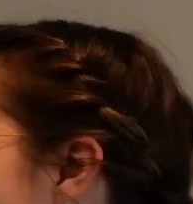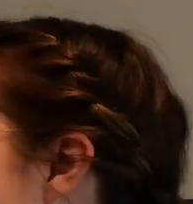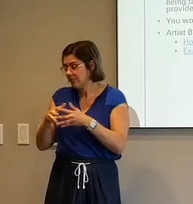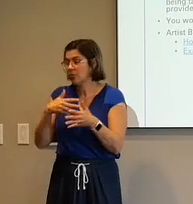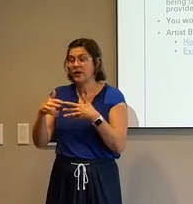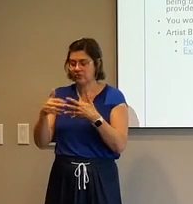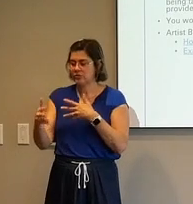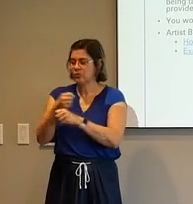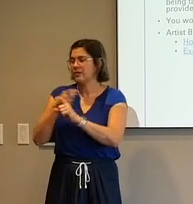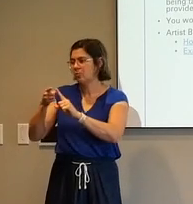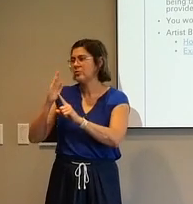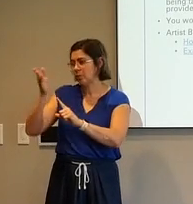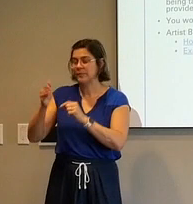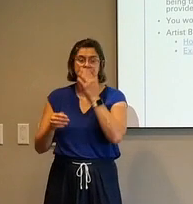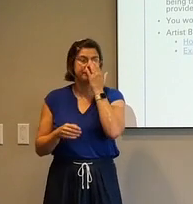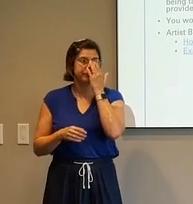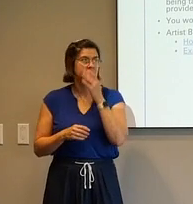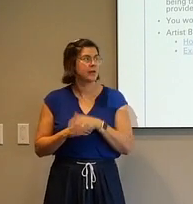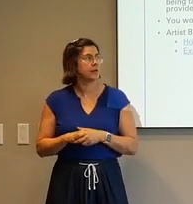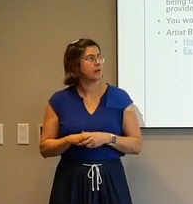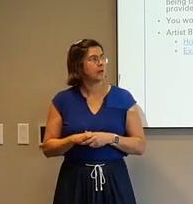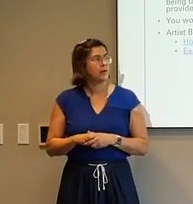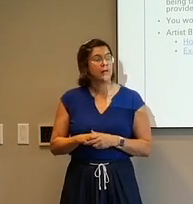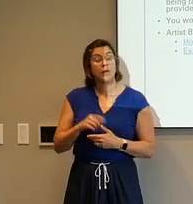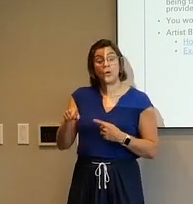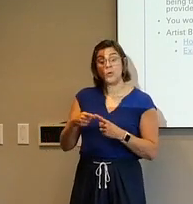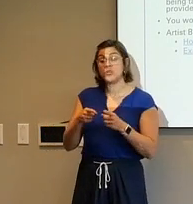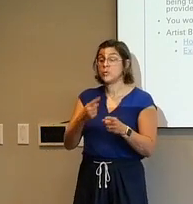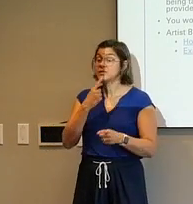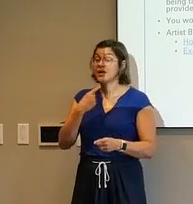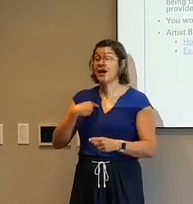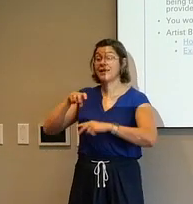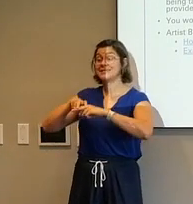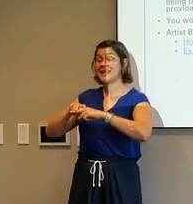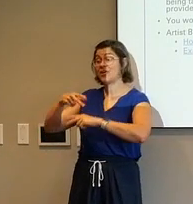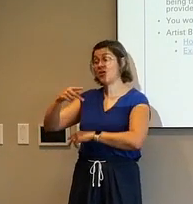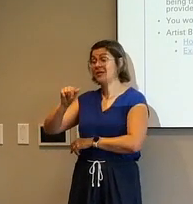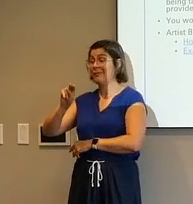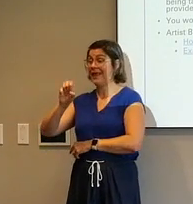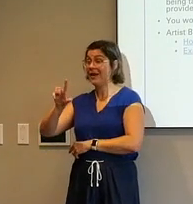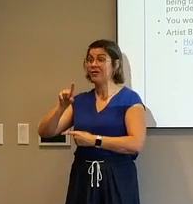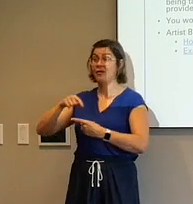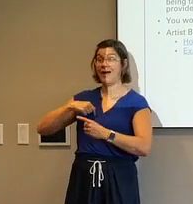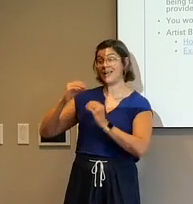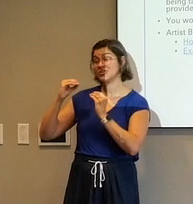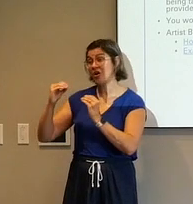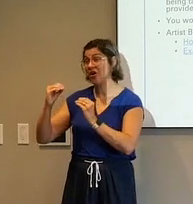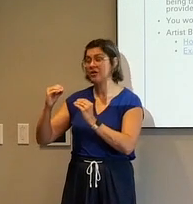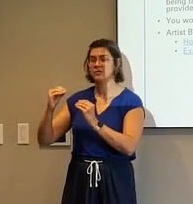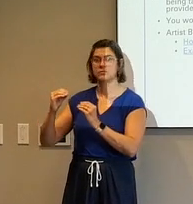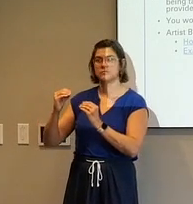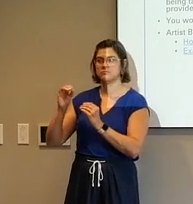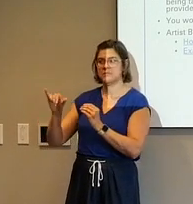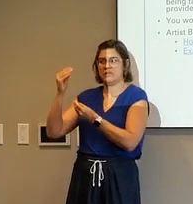rated lower based on the experiences you select. So when you go through and you say, I've sat on a panel, I have taught in my industry, et cetera,